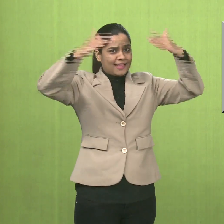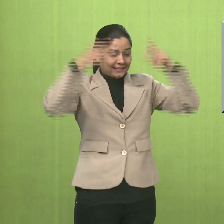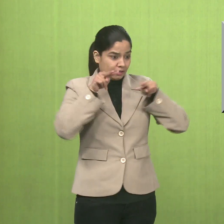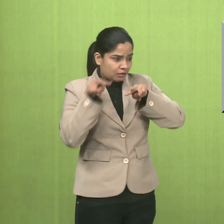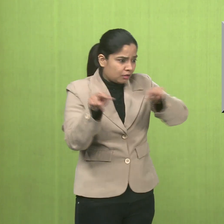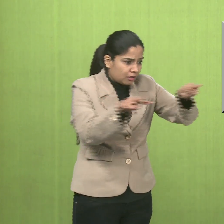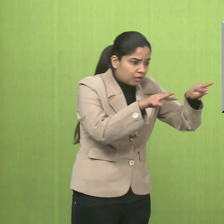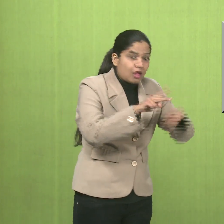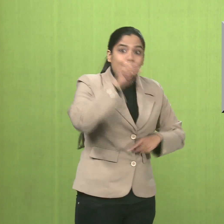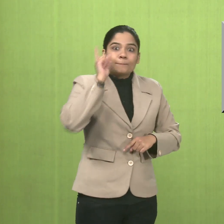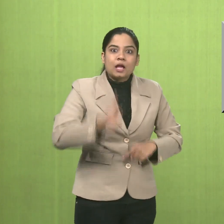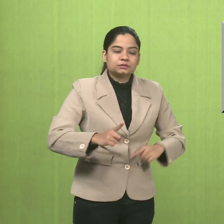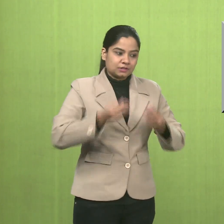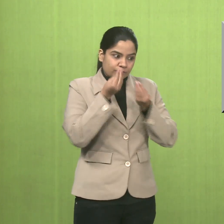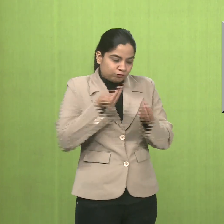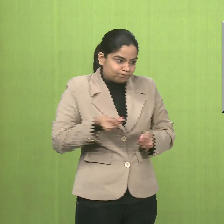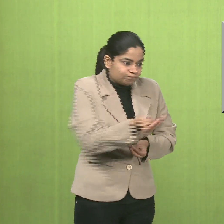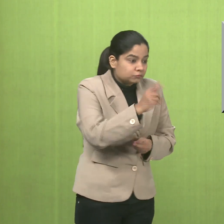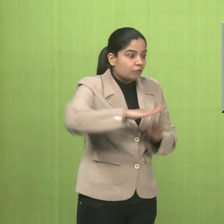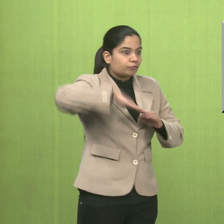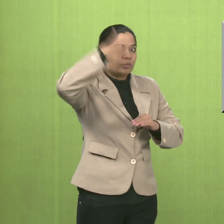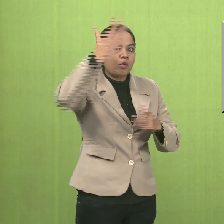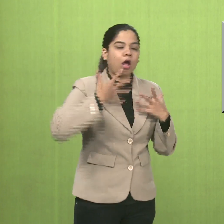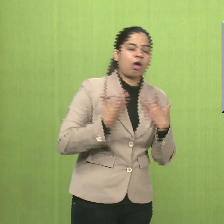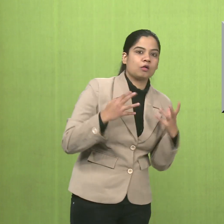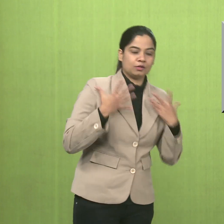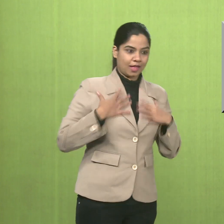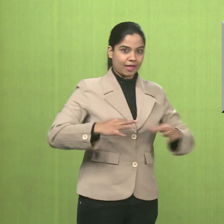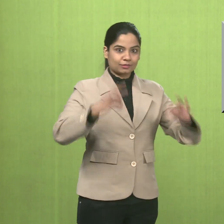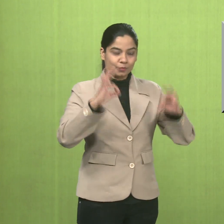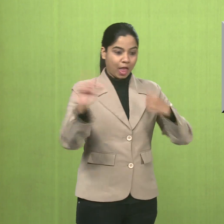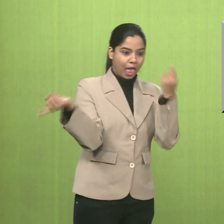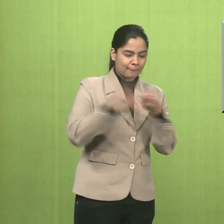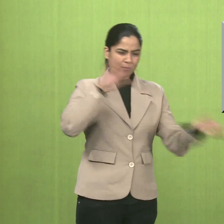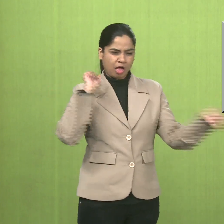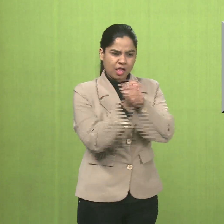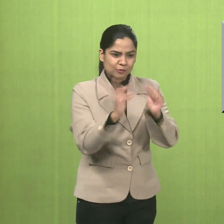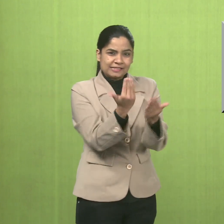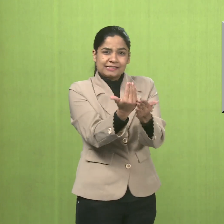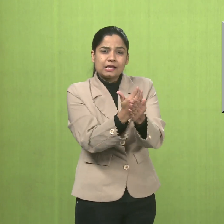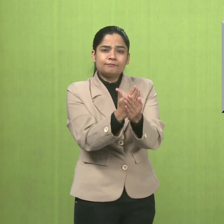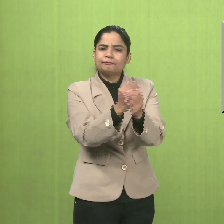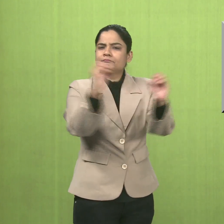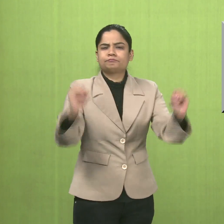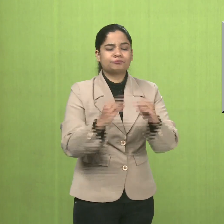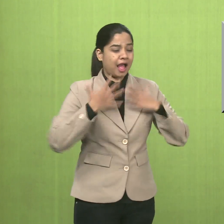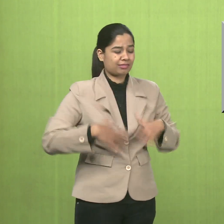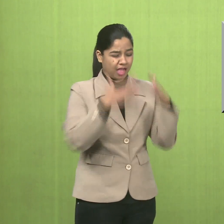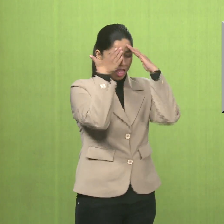Be it children, girl children, etc. It's important that everyone is taken care